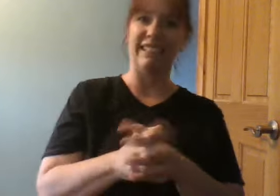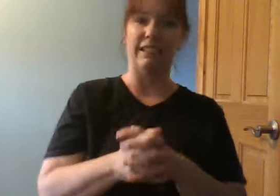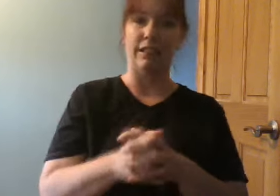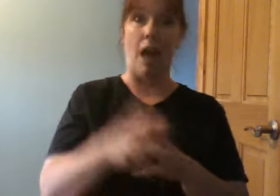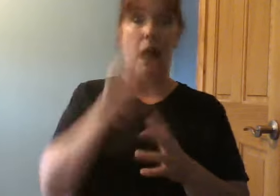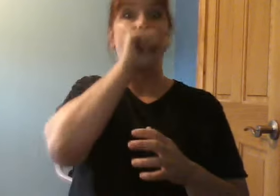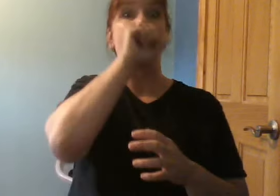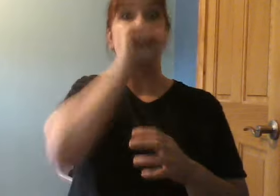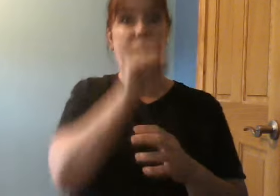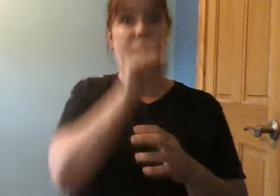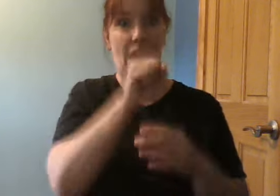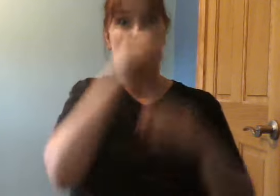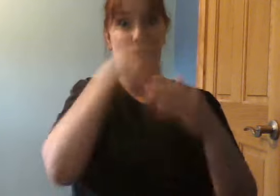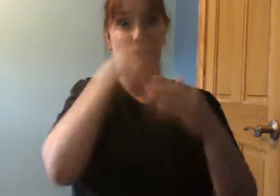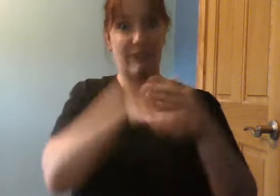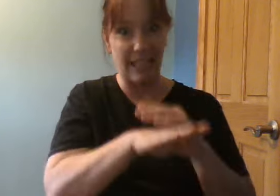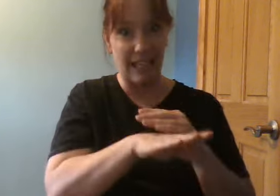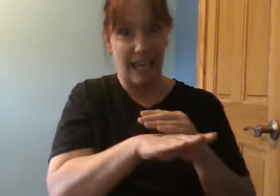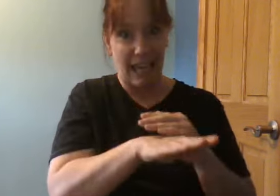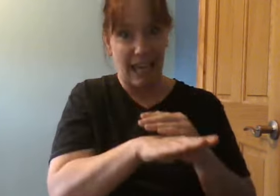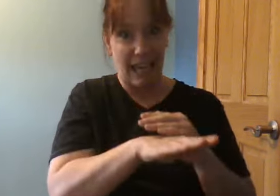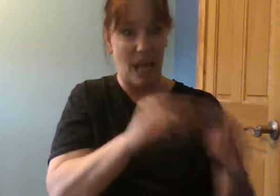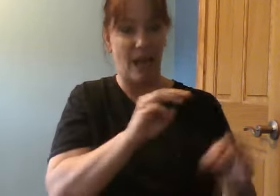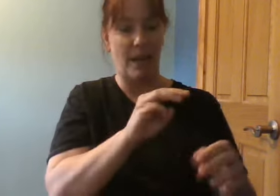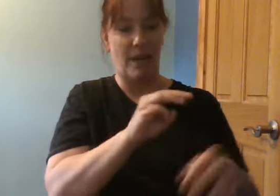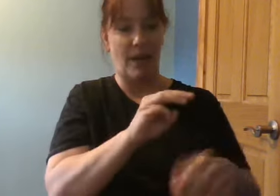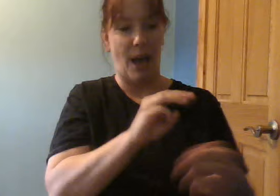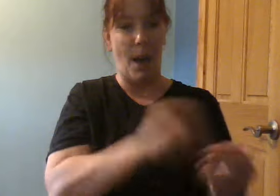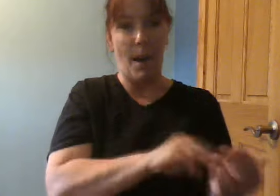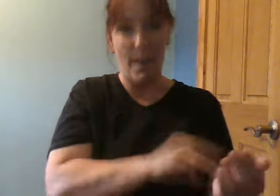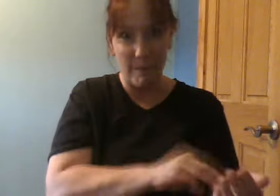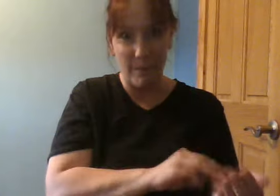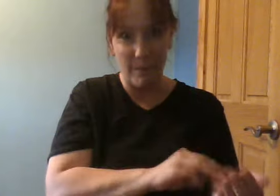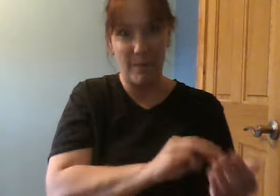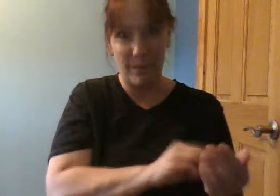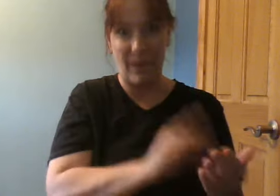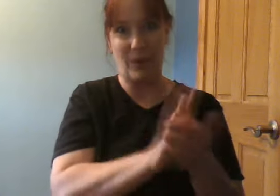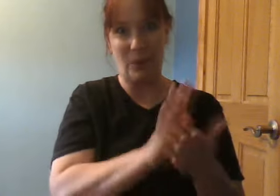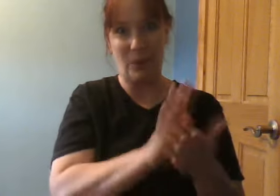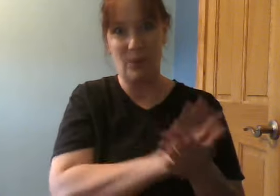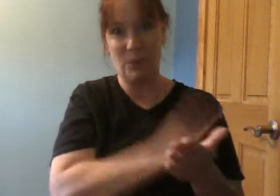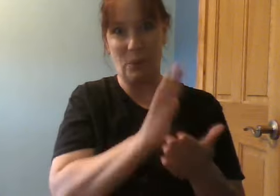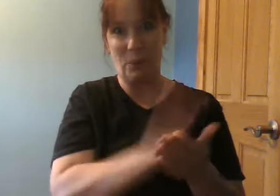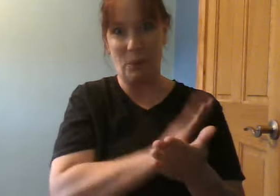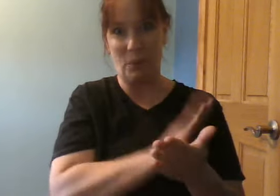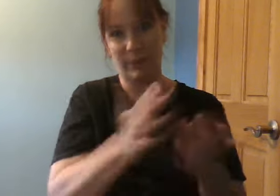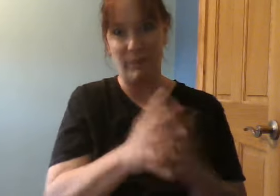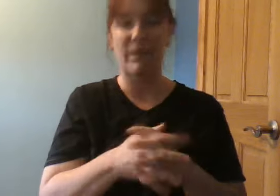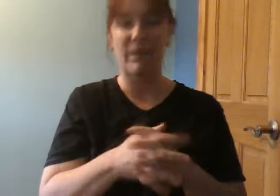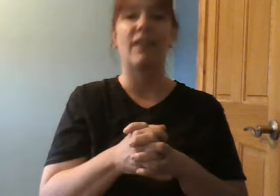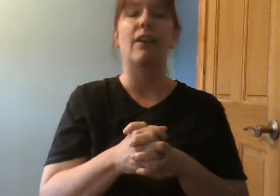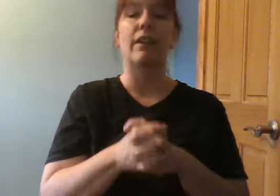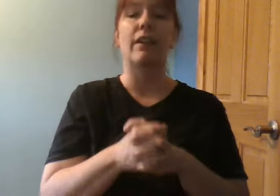picture for the moment. Why do I use that picture? Because that was very interesting. Watching that experience as an old person was very interesting